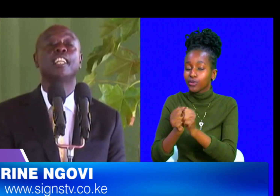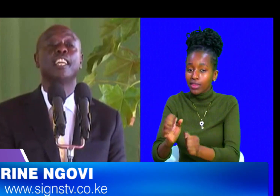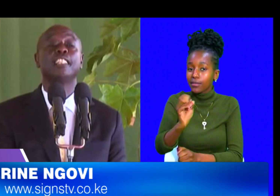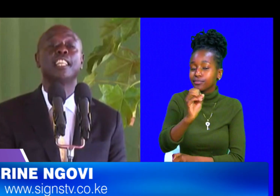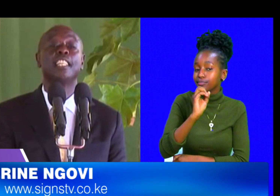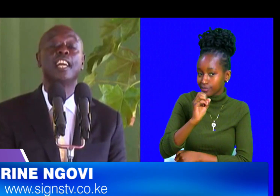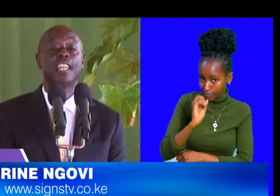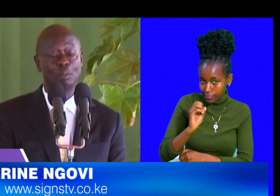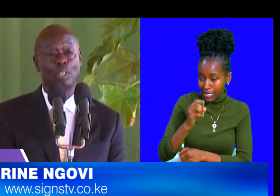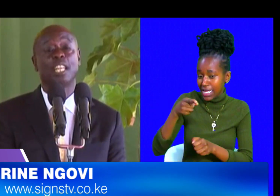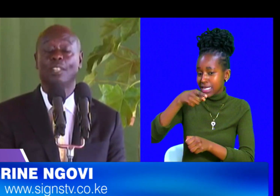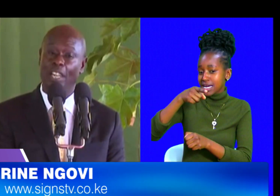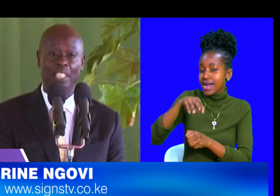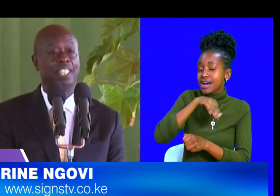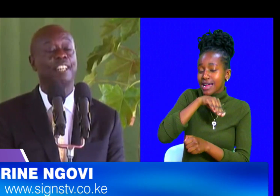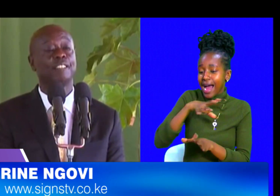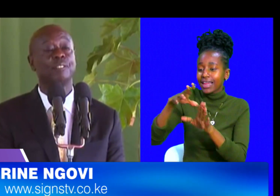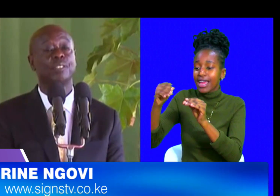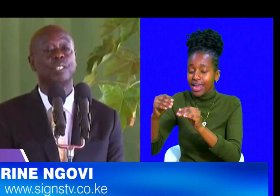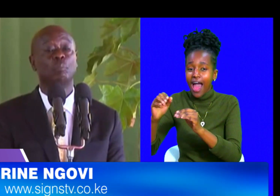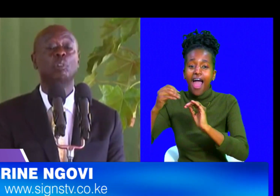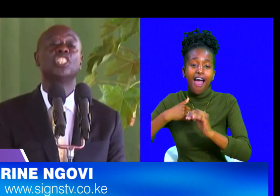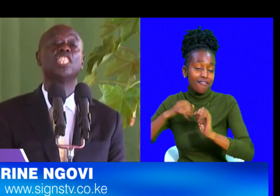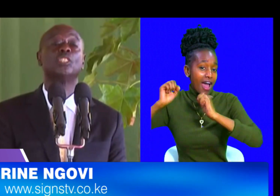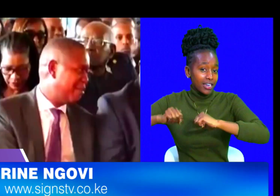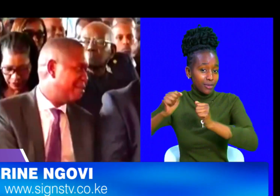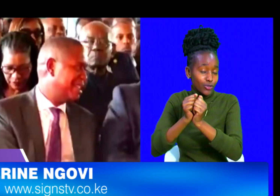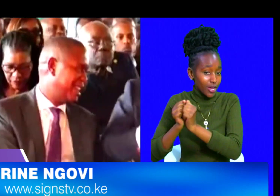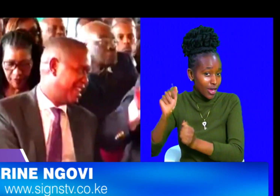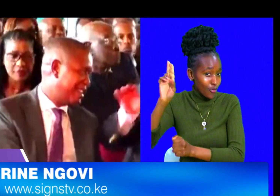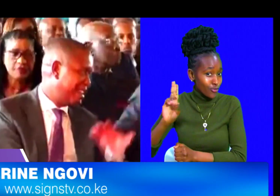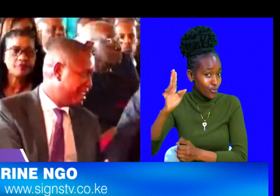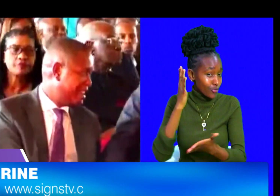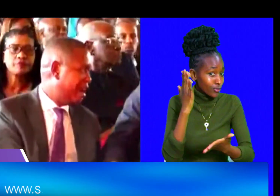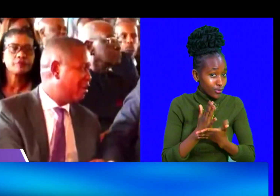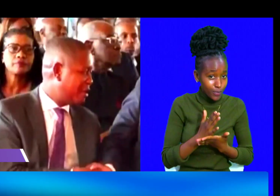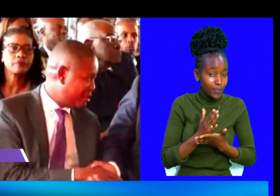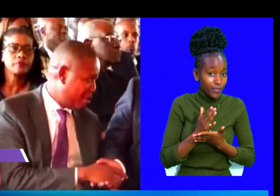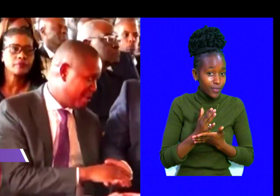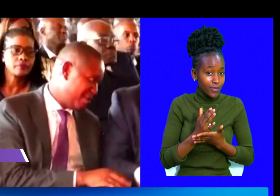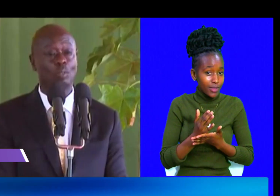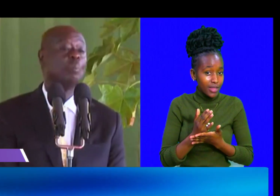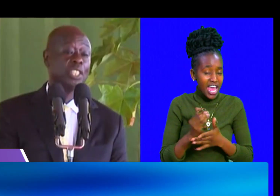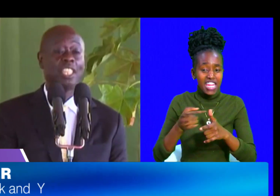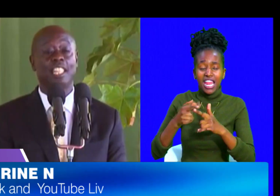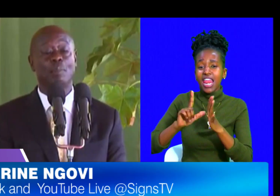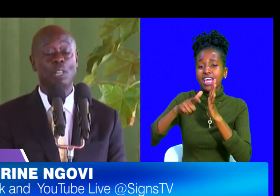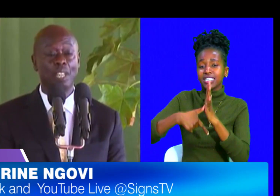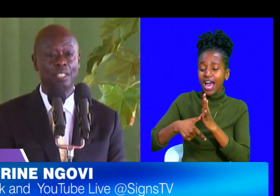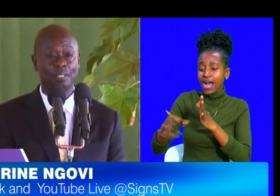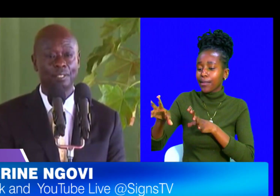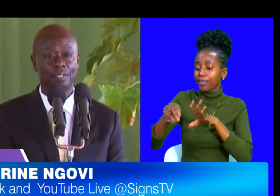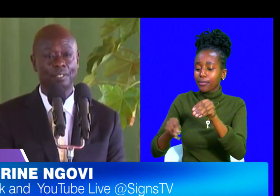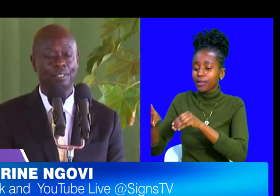akaenda akatengeneza deal yake na Uhuru Kenyatta wakamalizana. Project zote alitoa kwa Uhuru akapeleka kwao. Kuna project alienda na